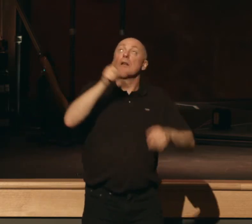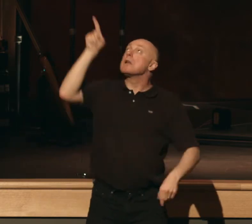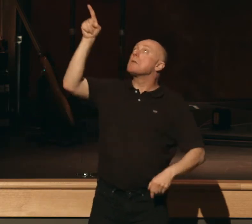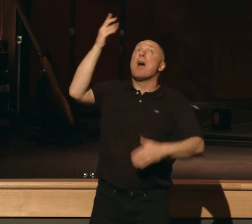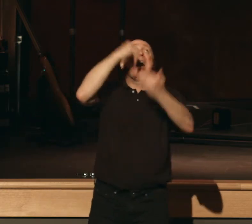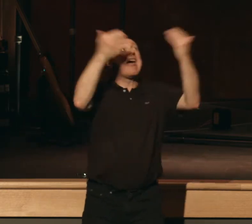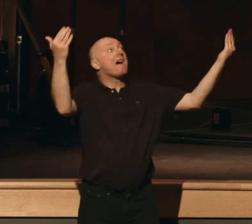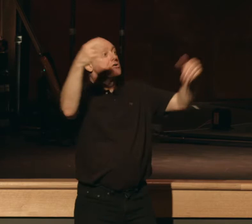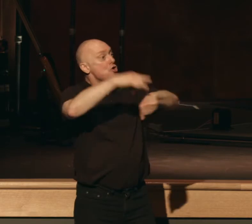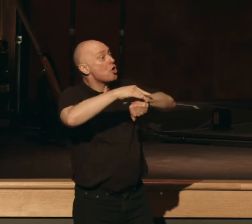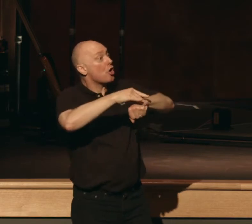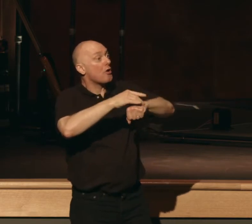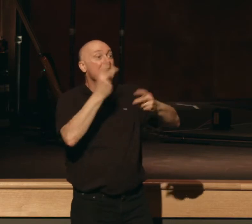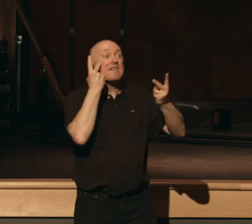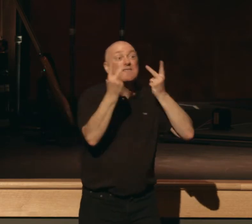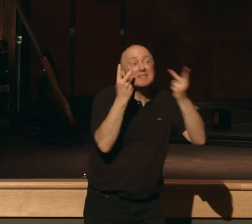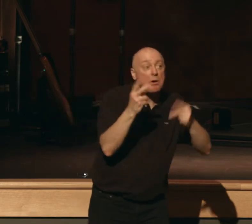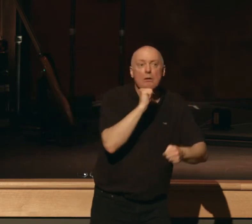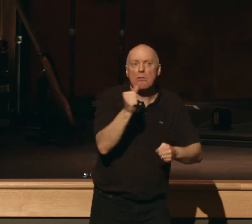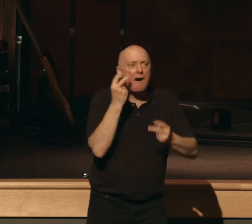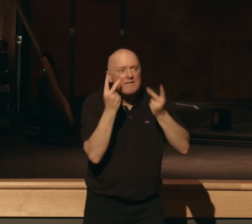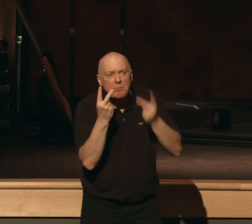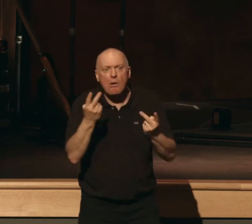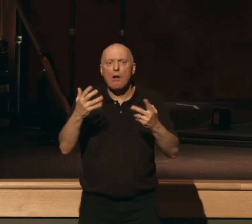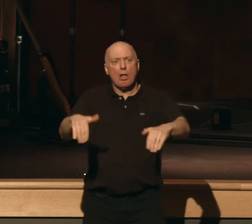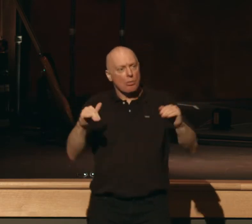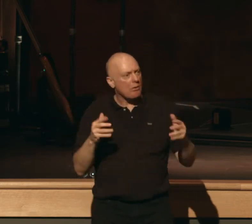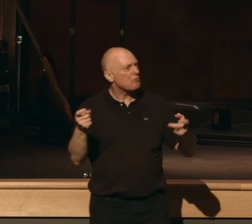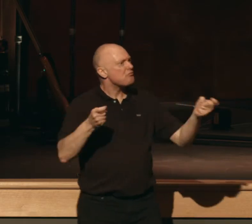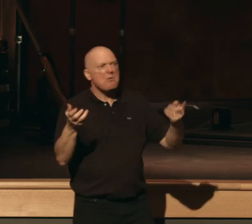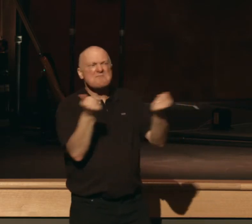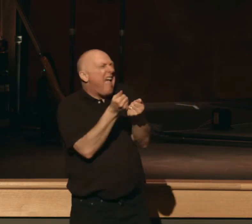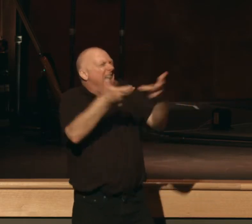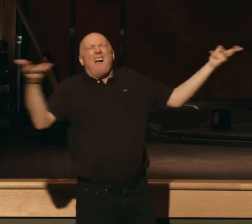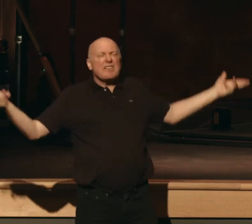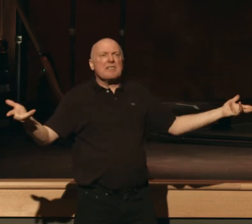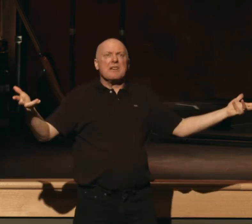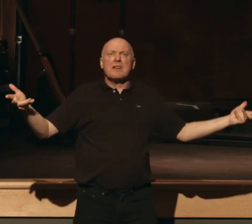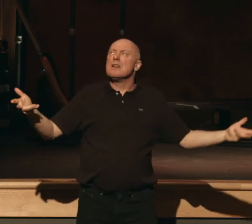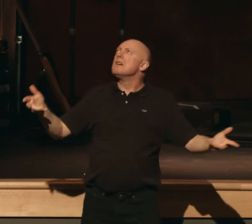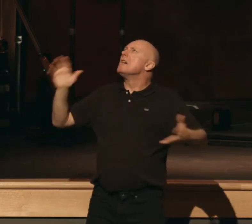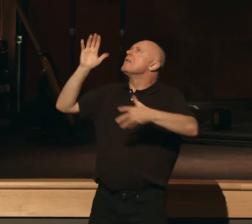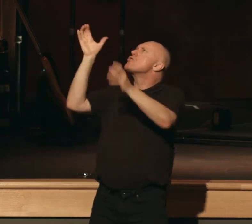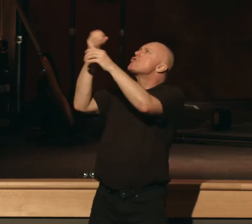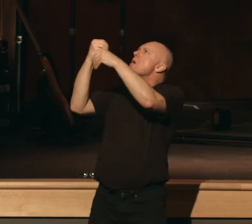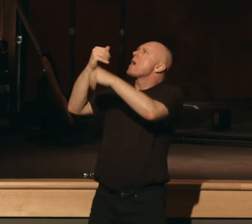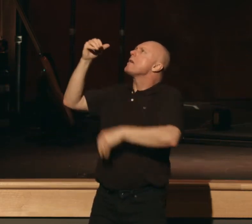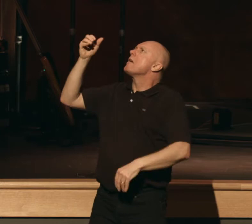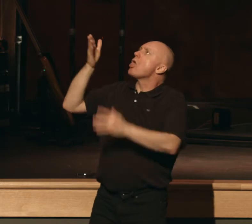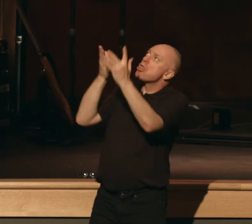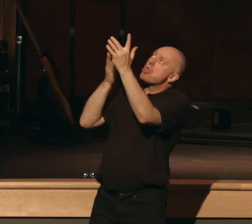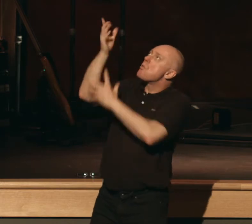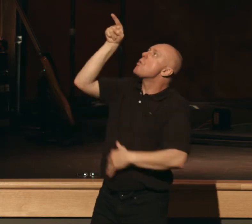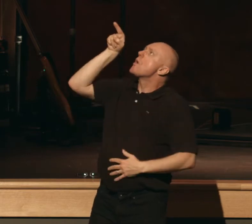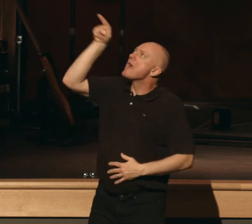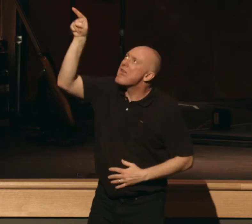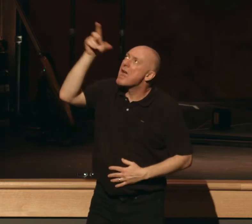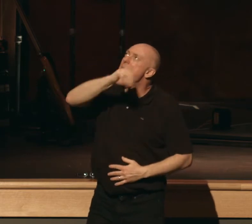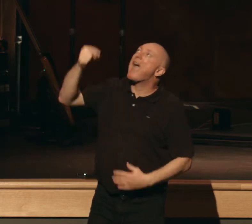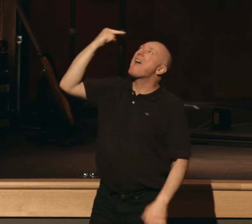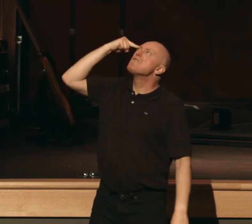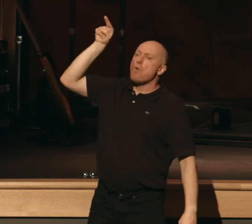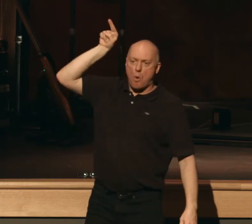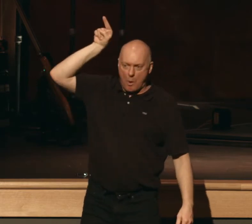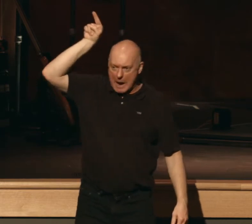in heaven and on earth, visible, invisible, thrones, dominions, rulers, authorities. all things were created through him